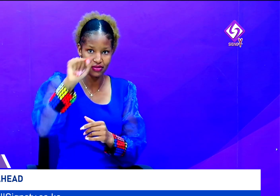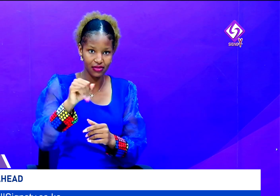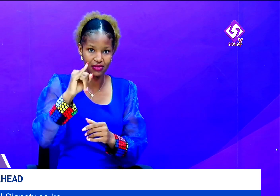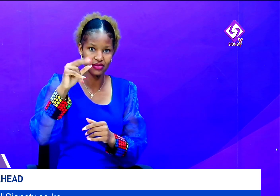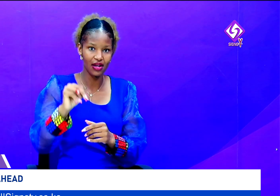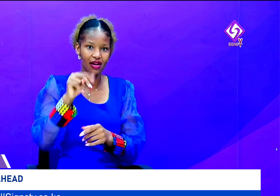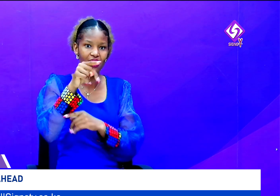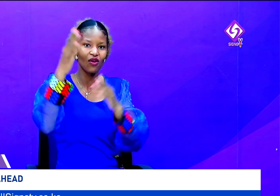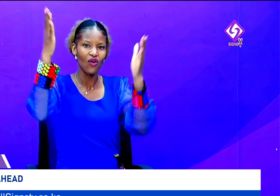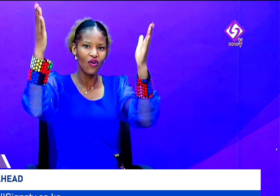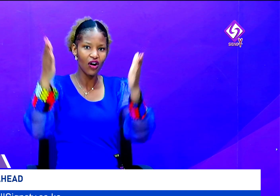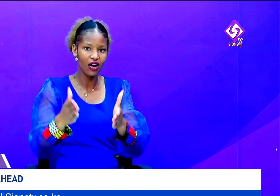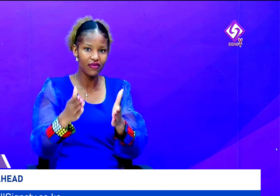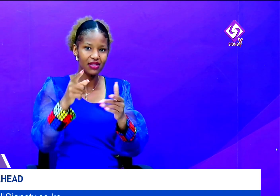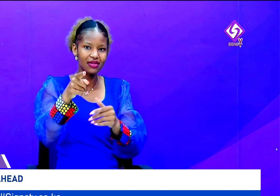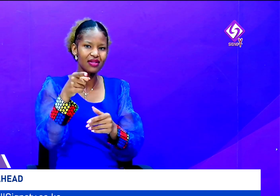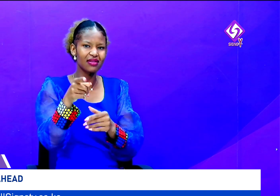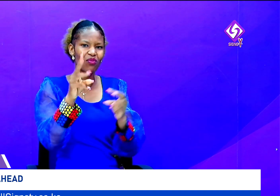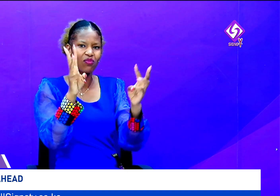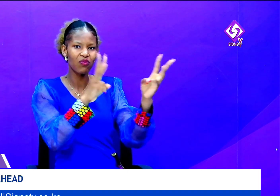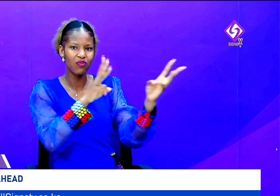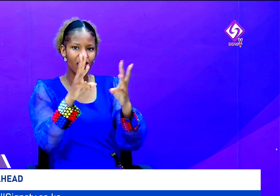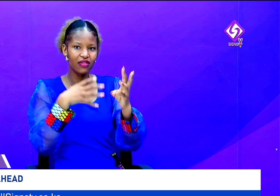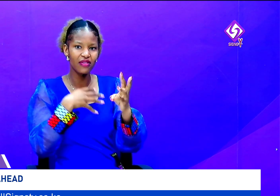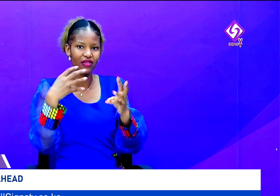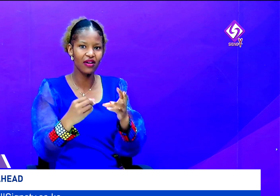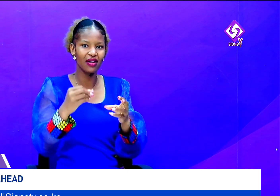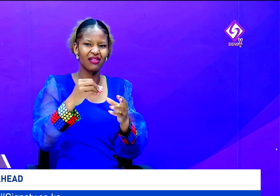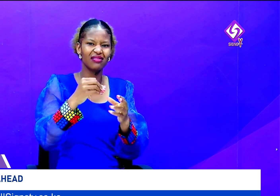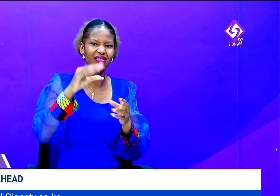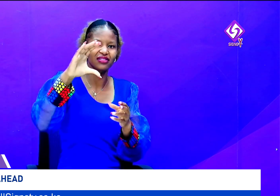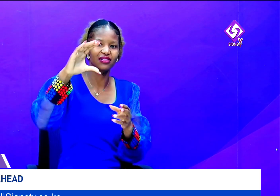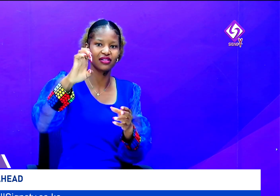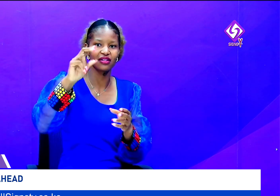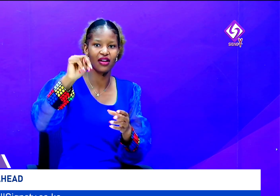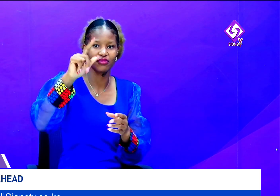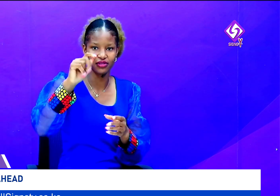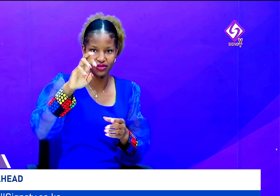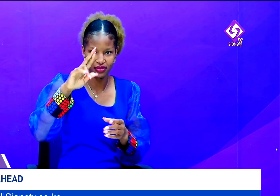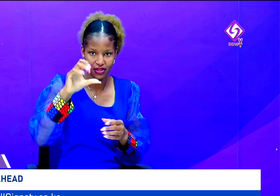Valley, Western and Central Highlands, and certain parts of the